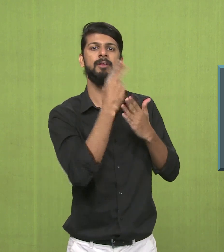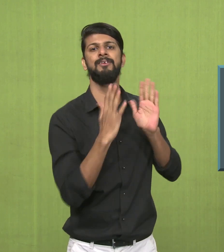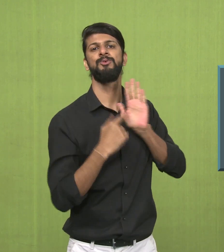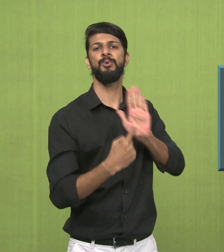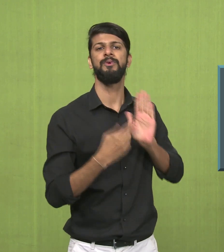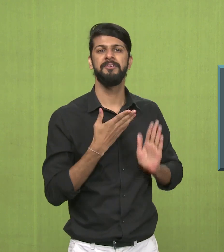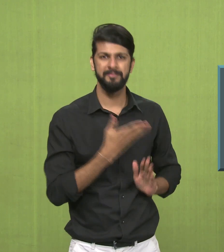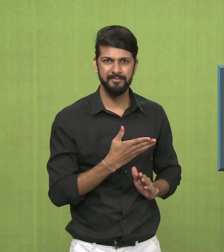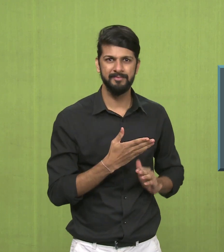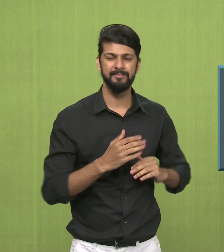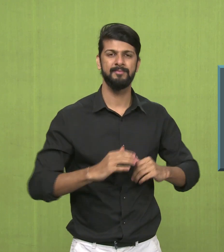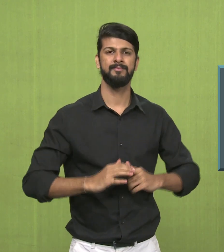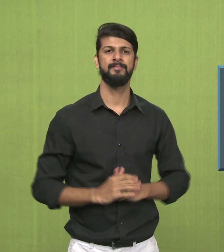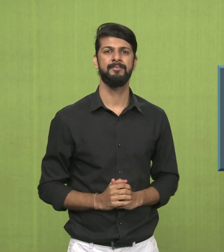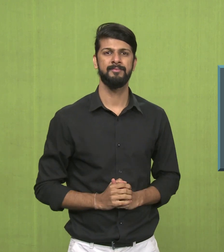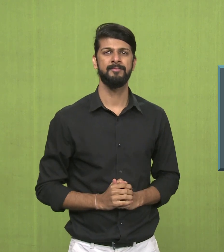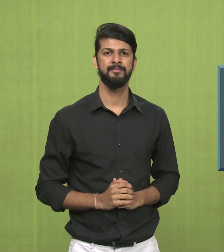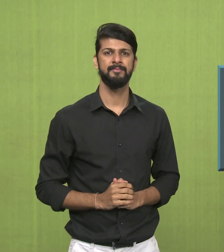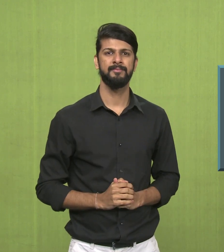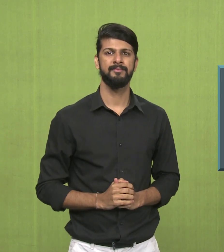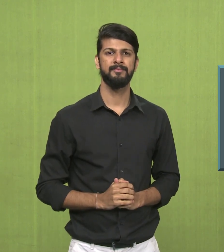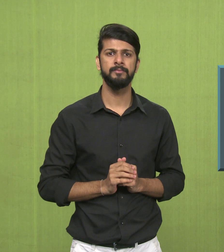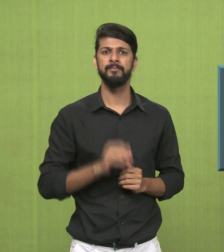upon along with the landscape.